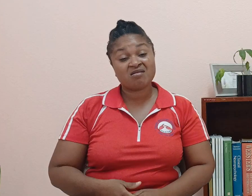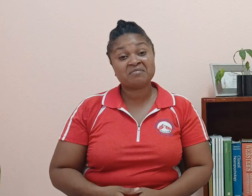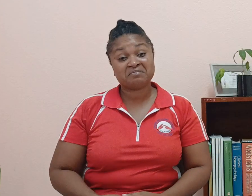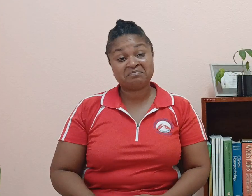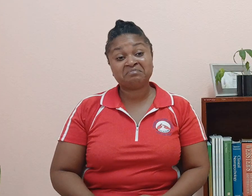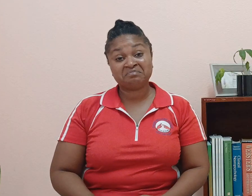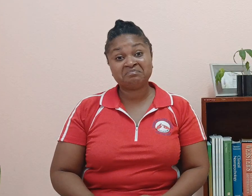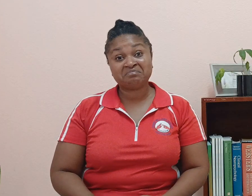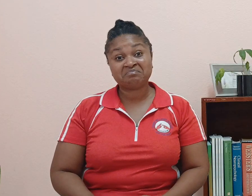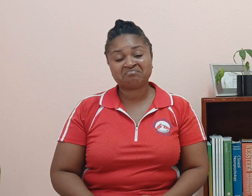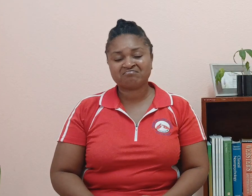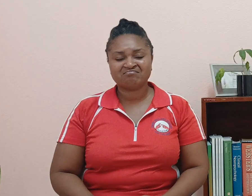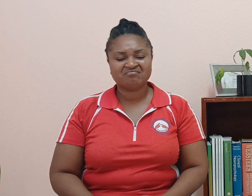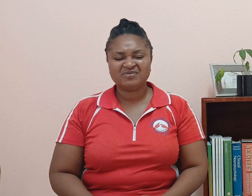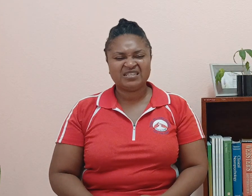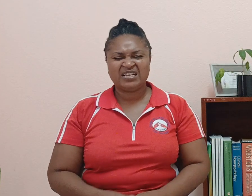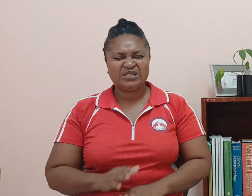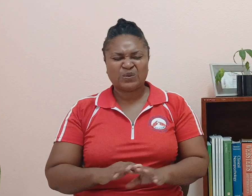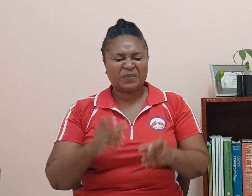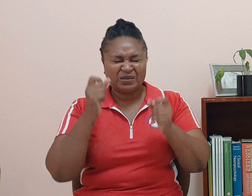It shouldn't surprise you then to learn